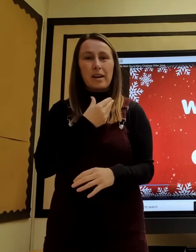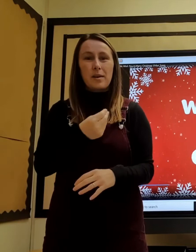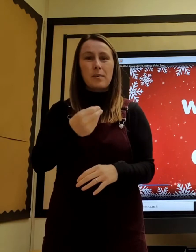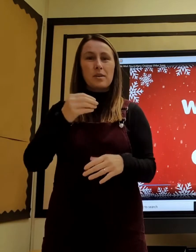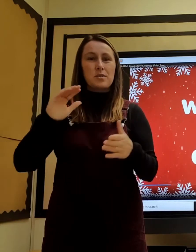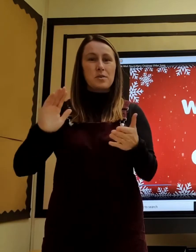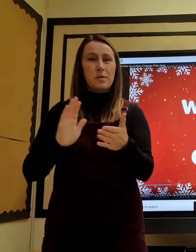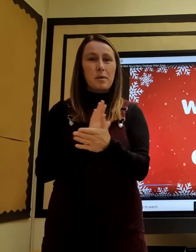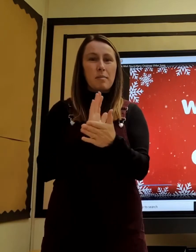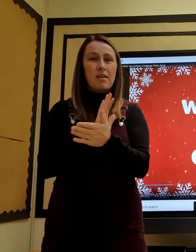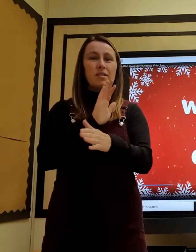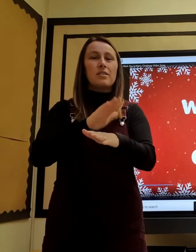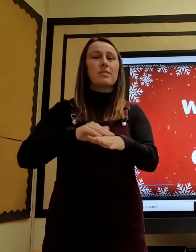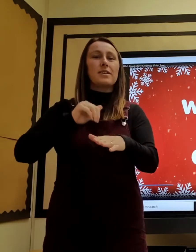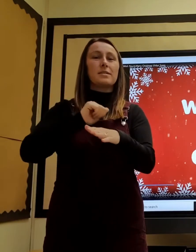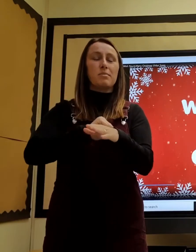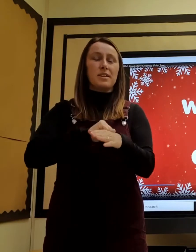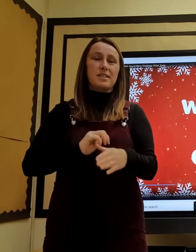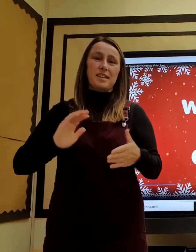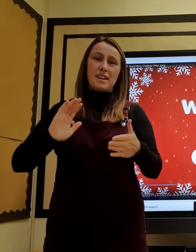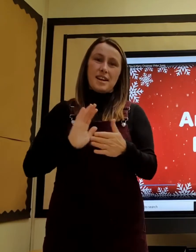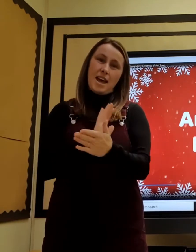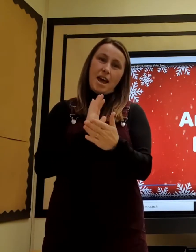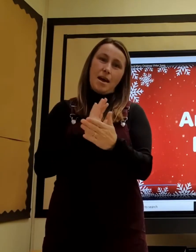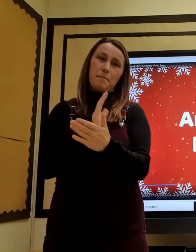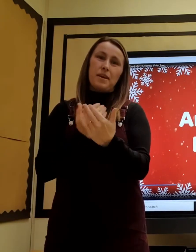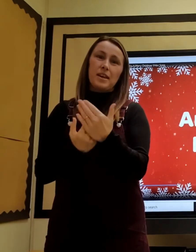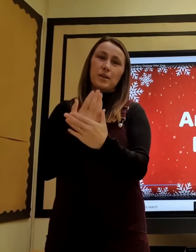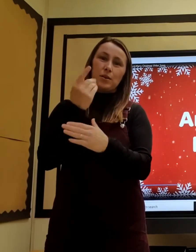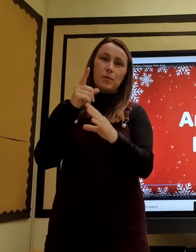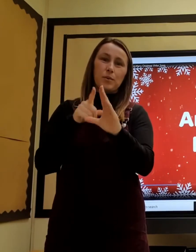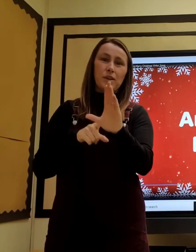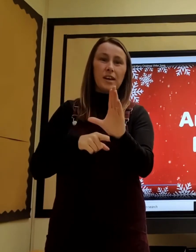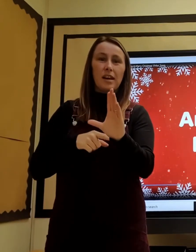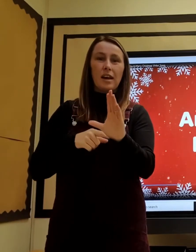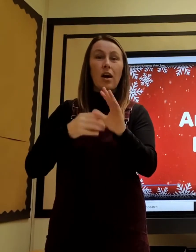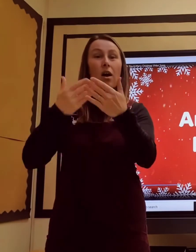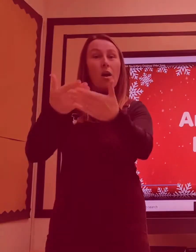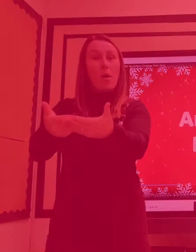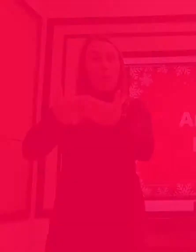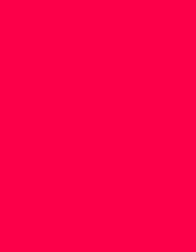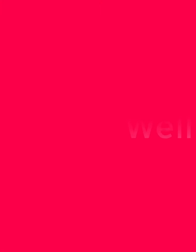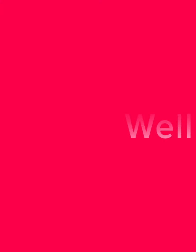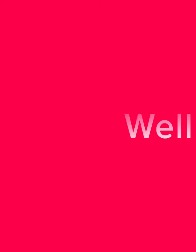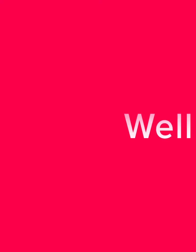We wish you a Merry Christmas and a Happy New Year.